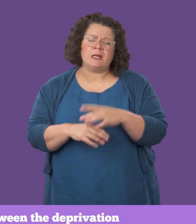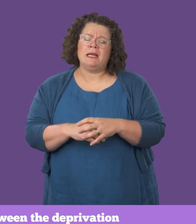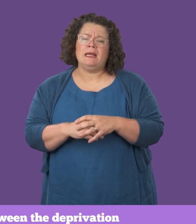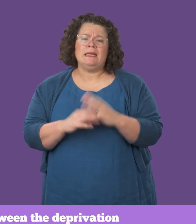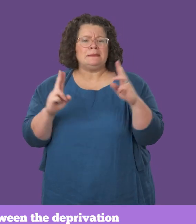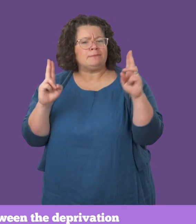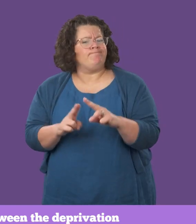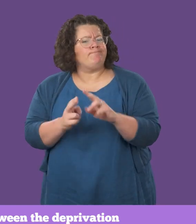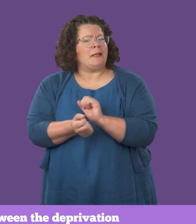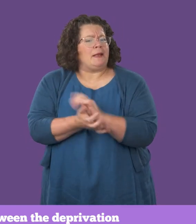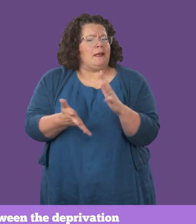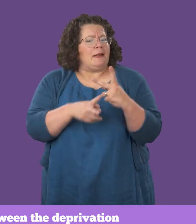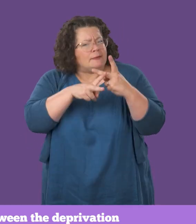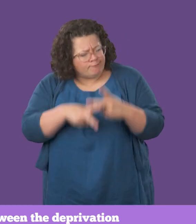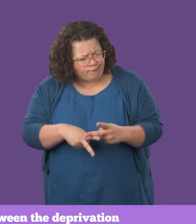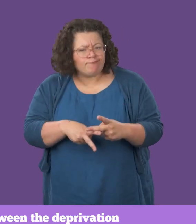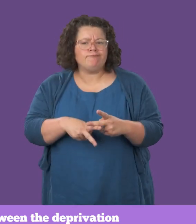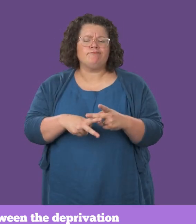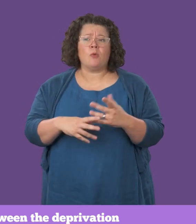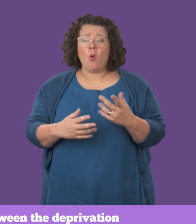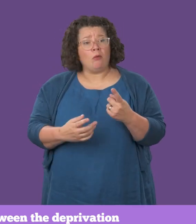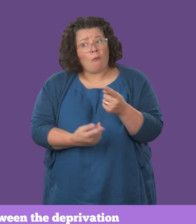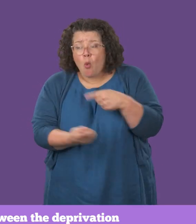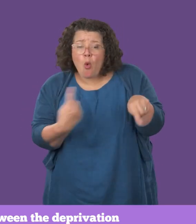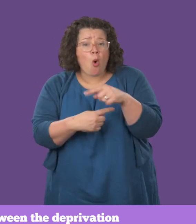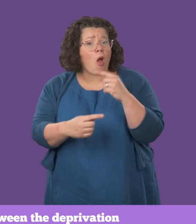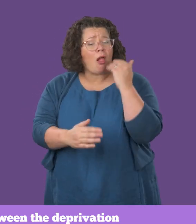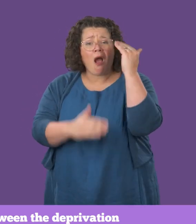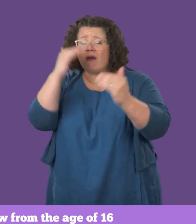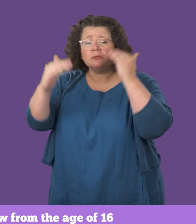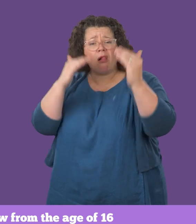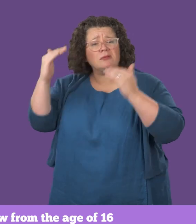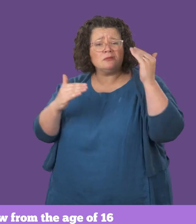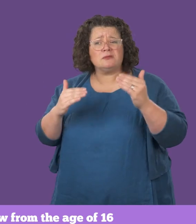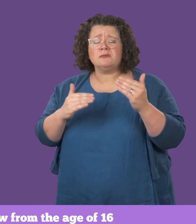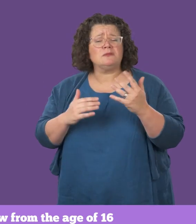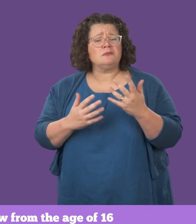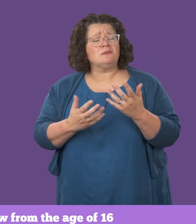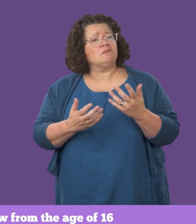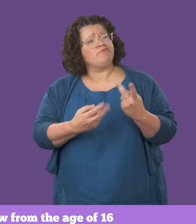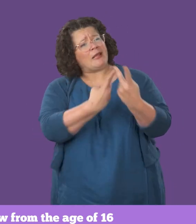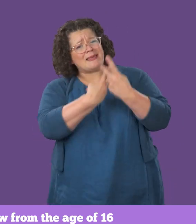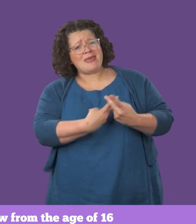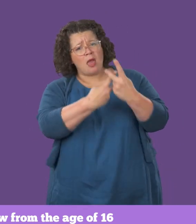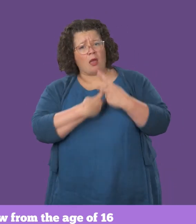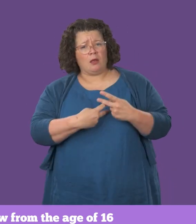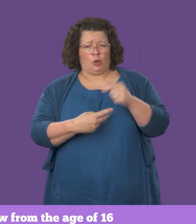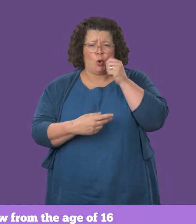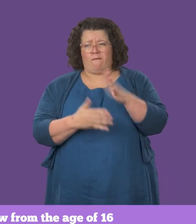deprivation of liberty safeguards. And of course, all adults receiving care, from the age of 16 and up,